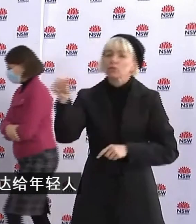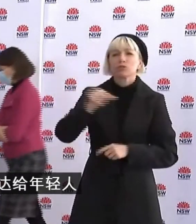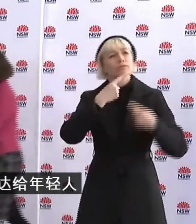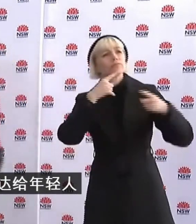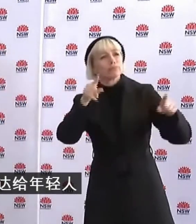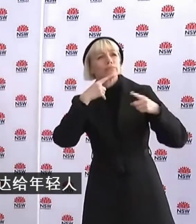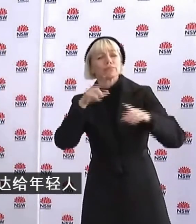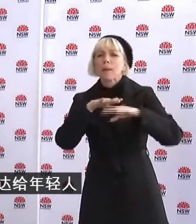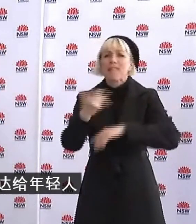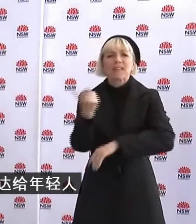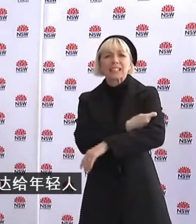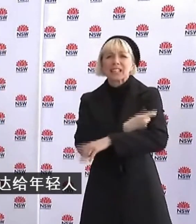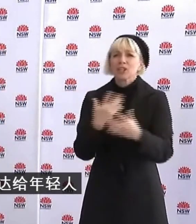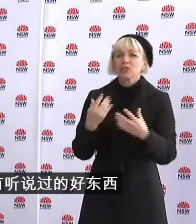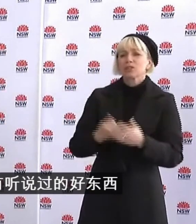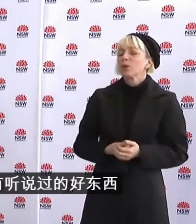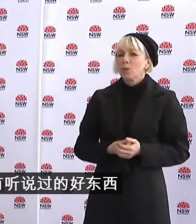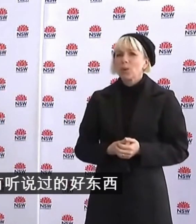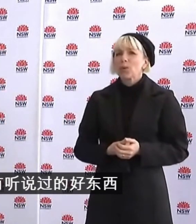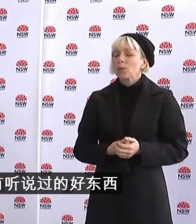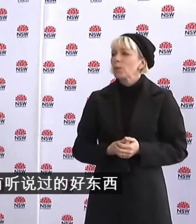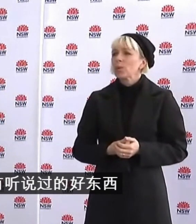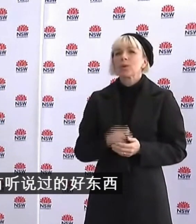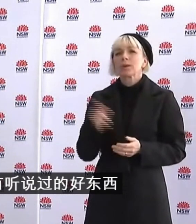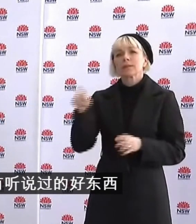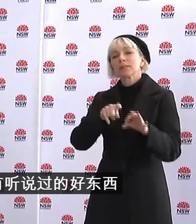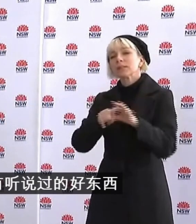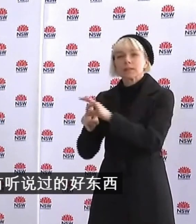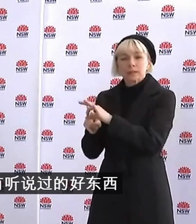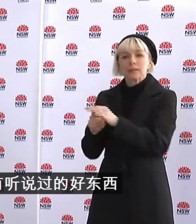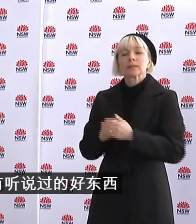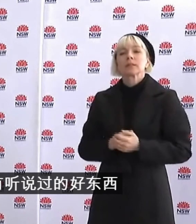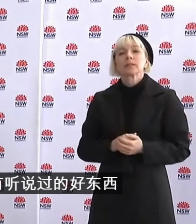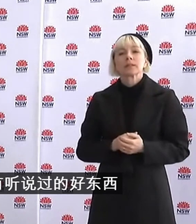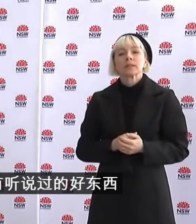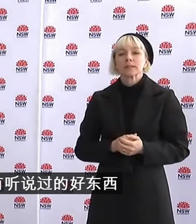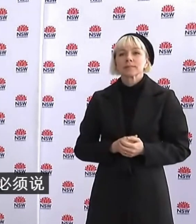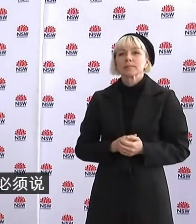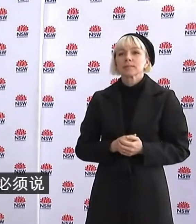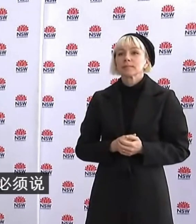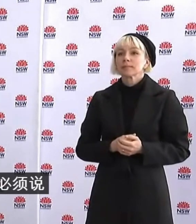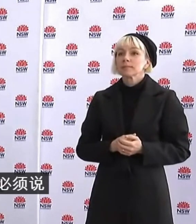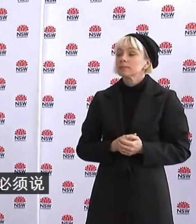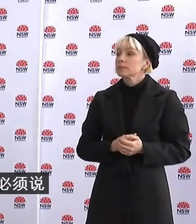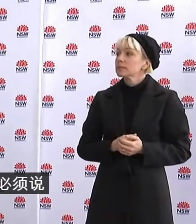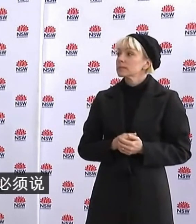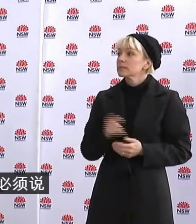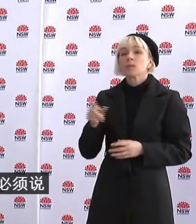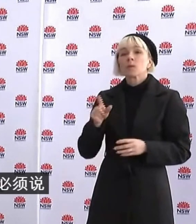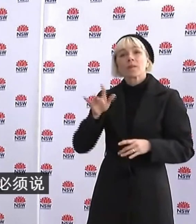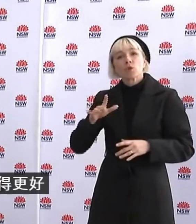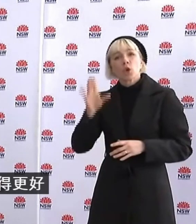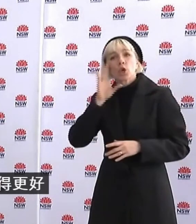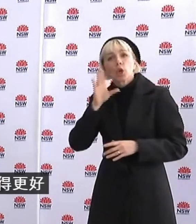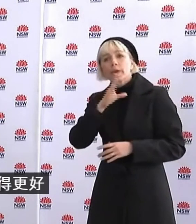message out there, but get the message to young people about the fact that it's needed. Don't ruin a good. I know Sky's great, but